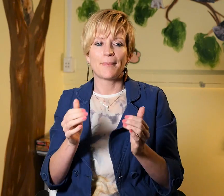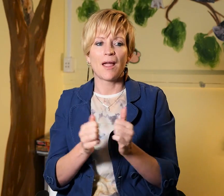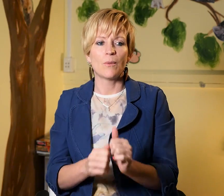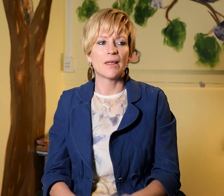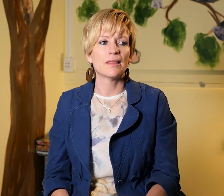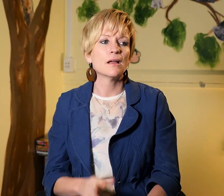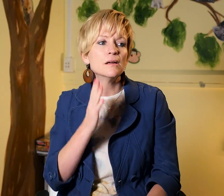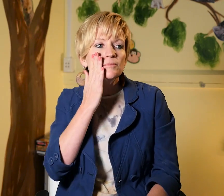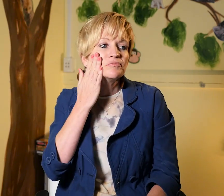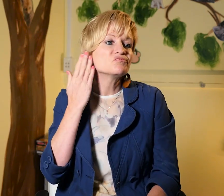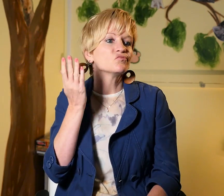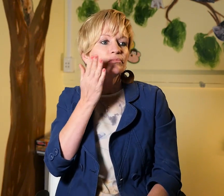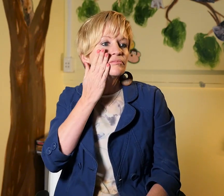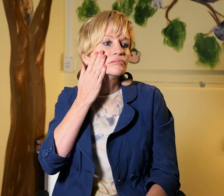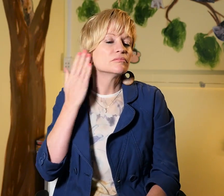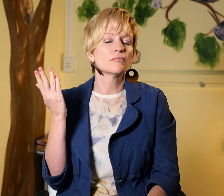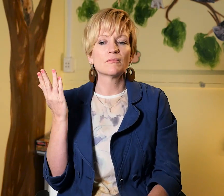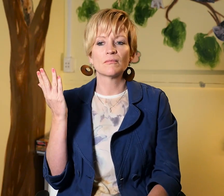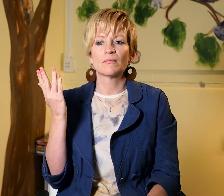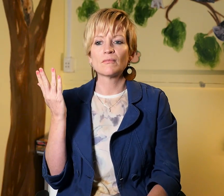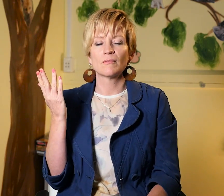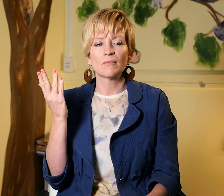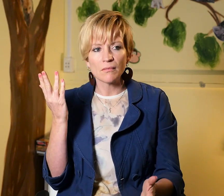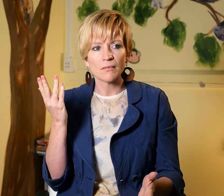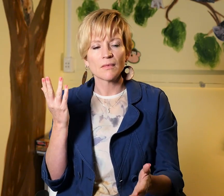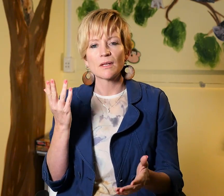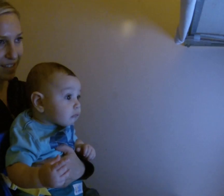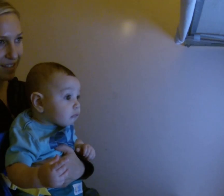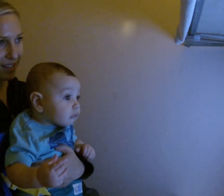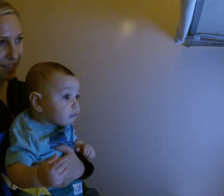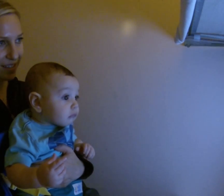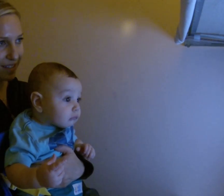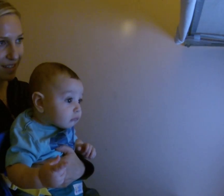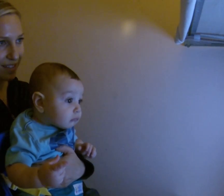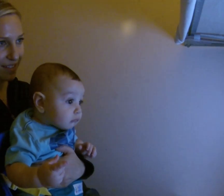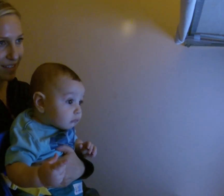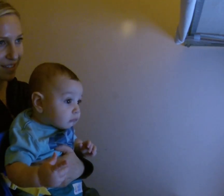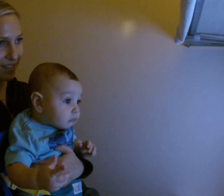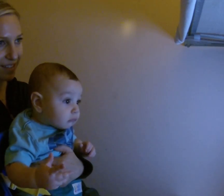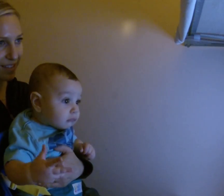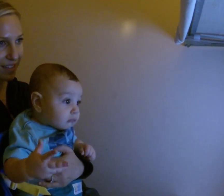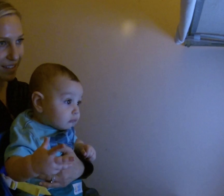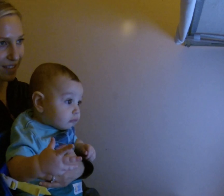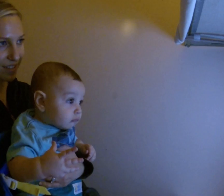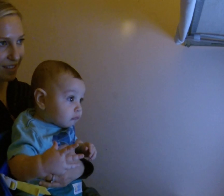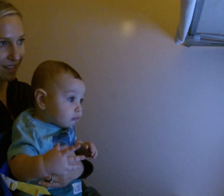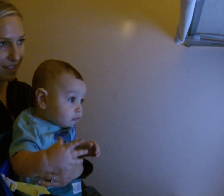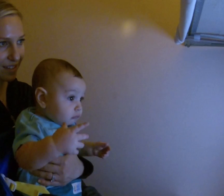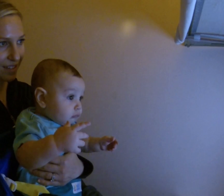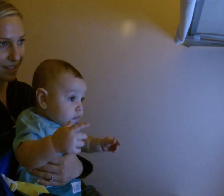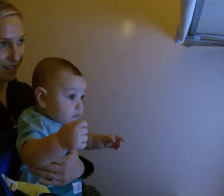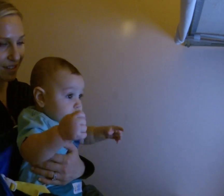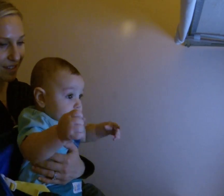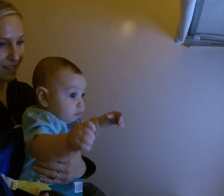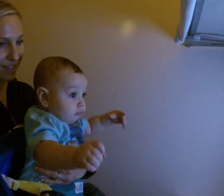cat. As compared to a gesture that's more like this. A baby as young as five or six months old would be able to recognize the difference.